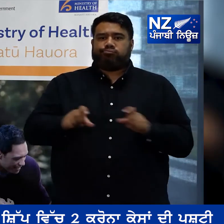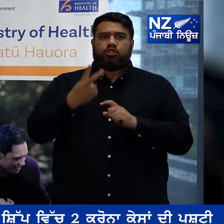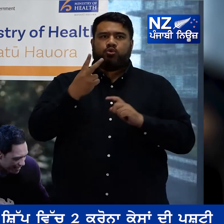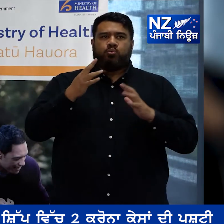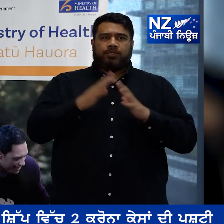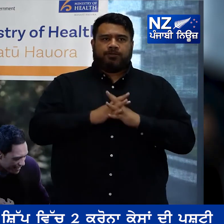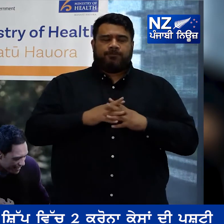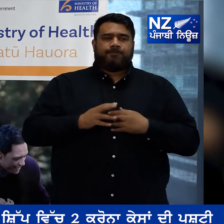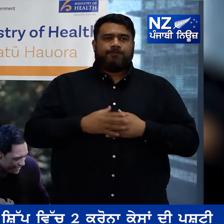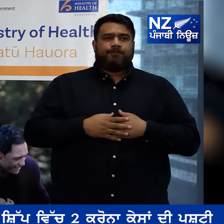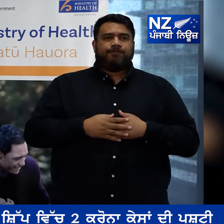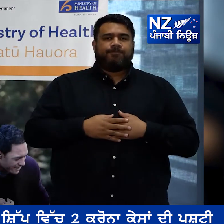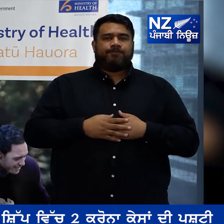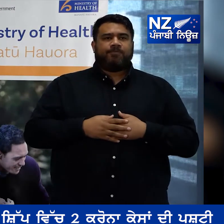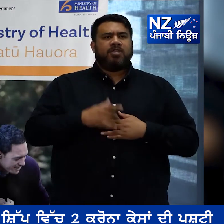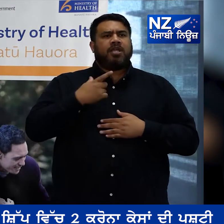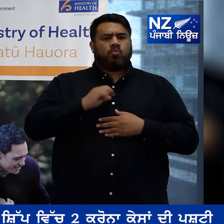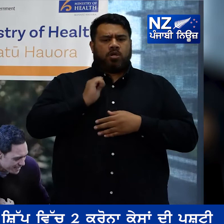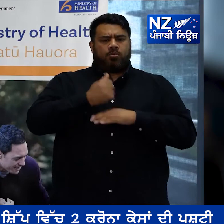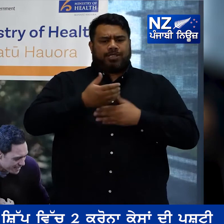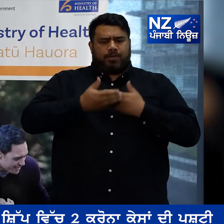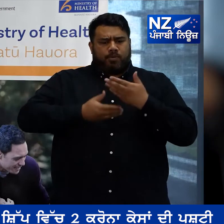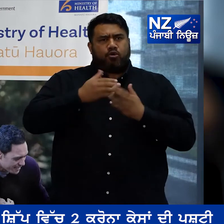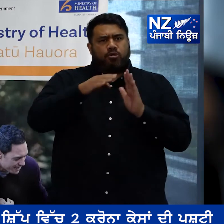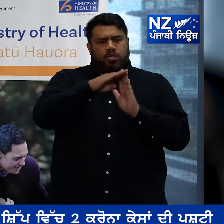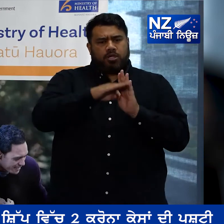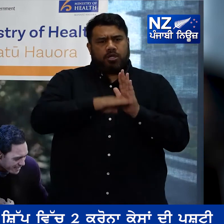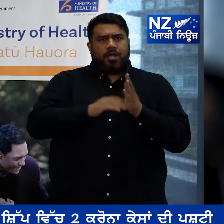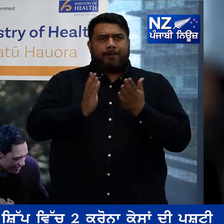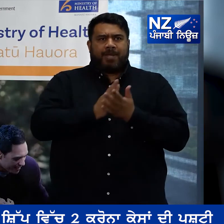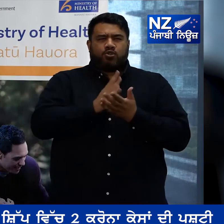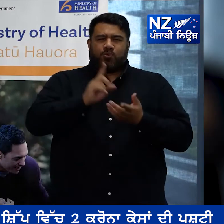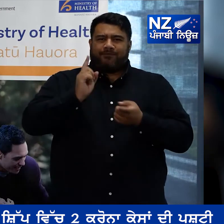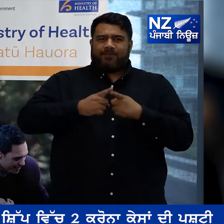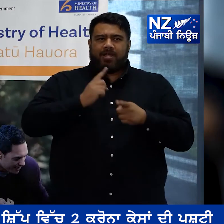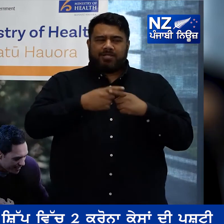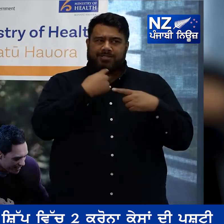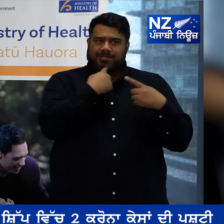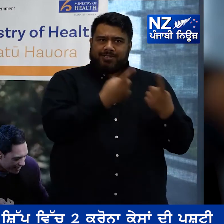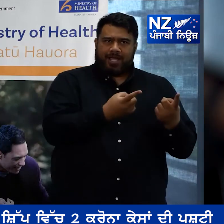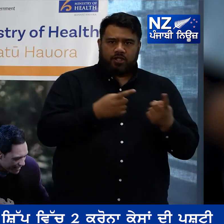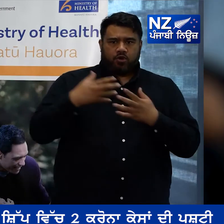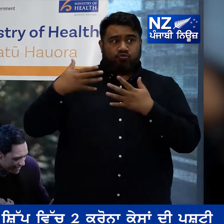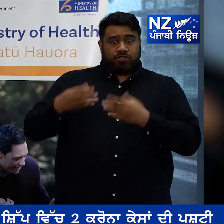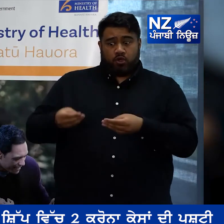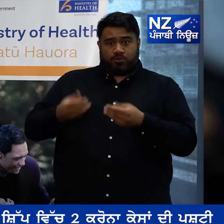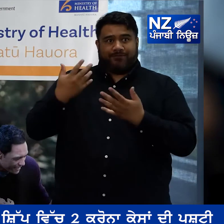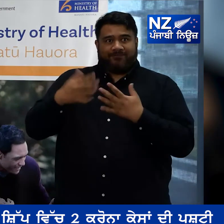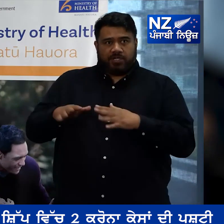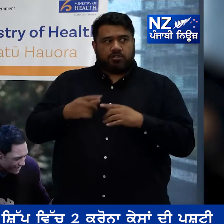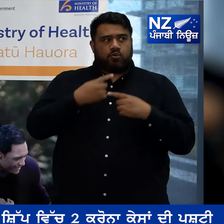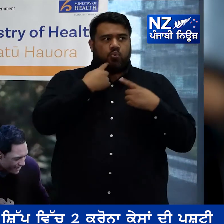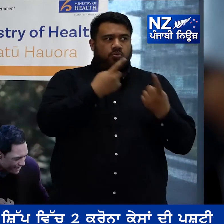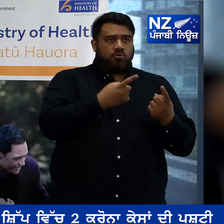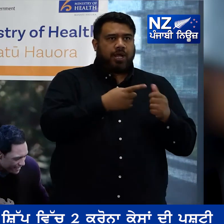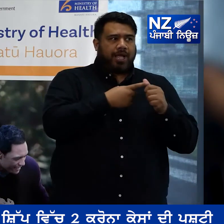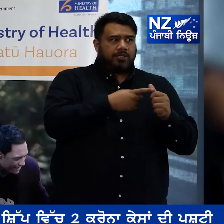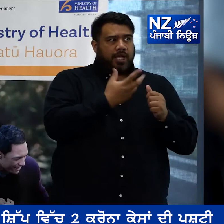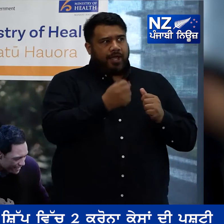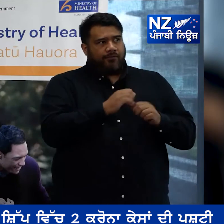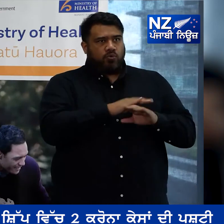have put in place a process to make sure that people are notified immediately that their result has been processed and reported back